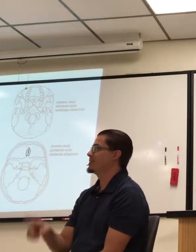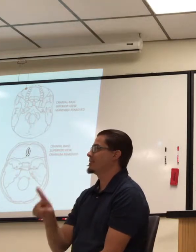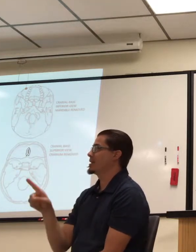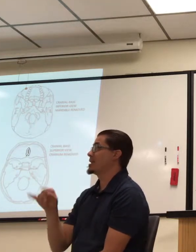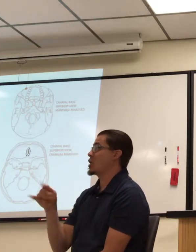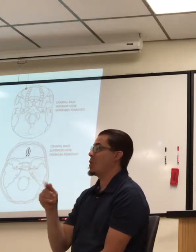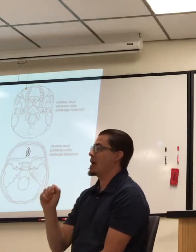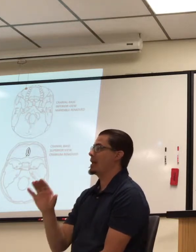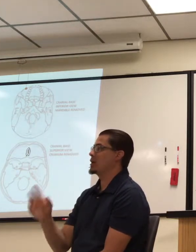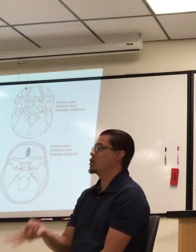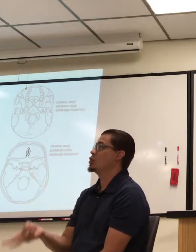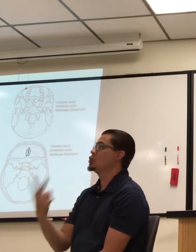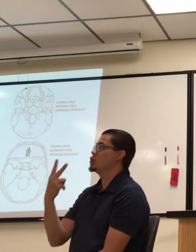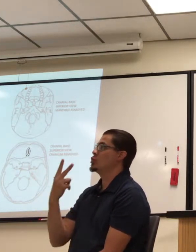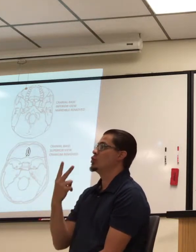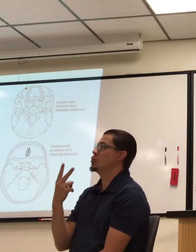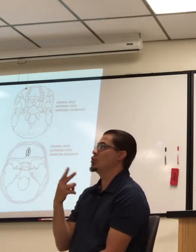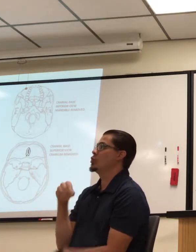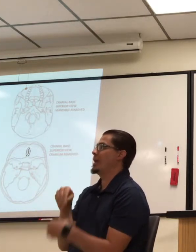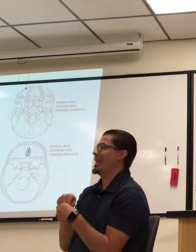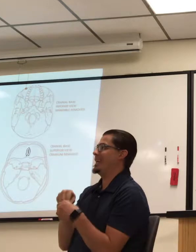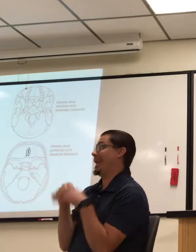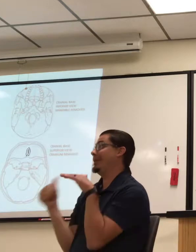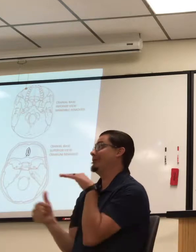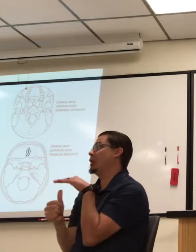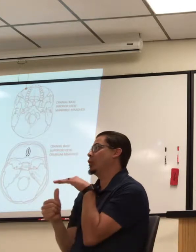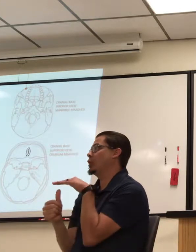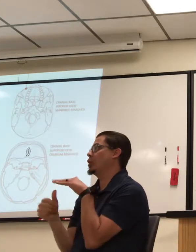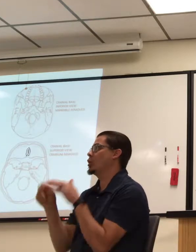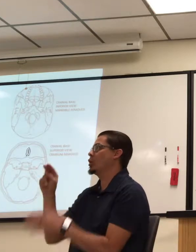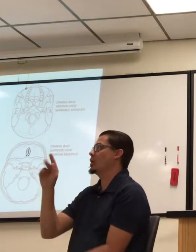Two inferior nasal conchae.